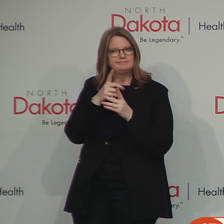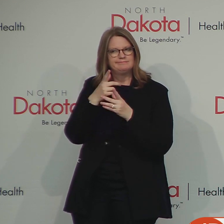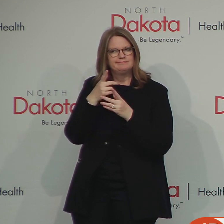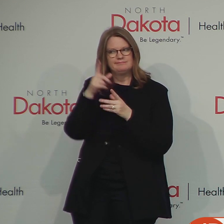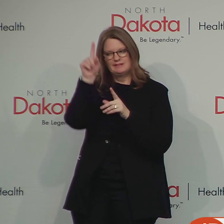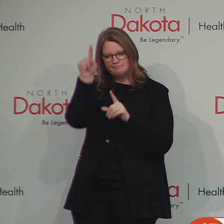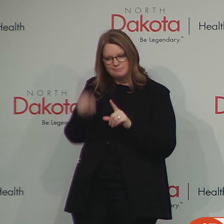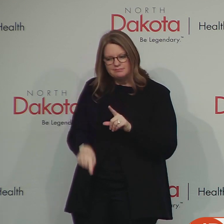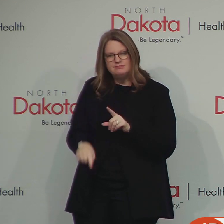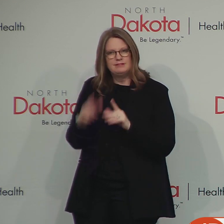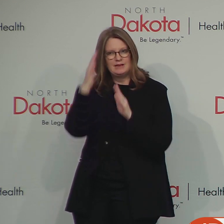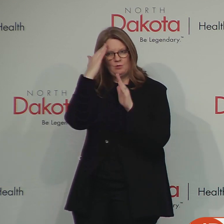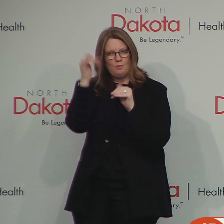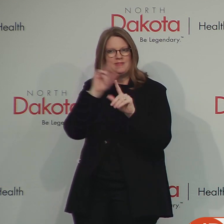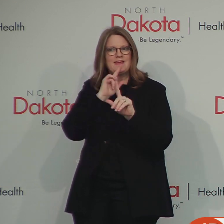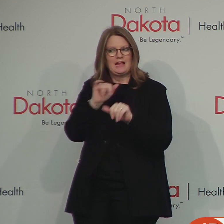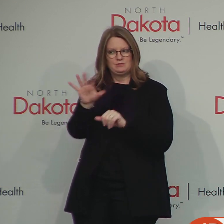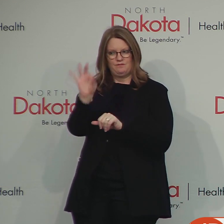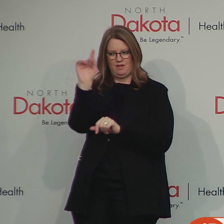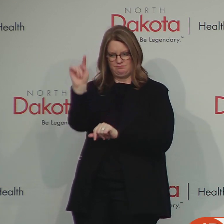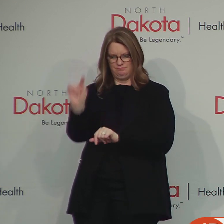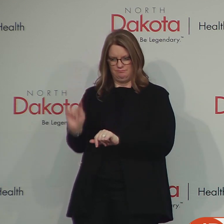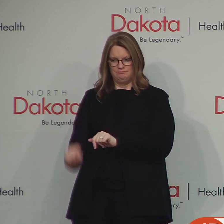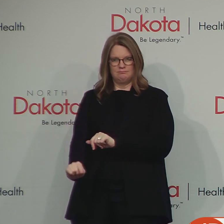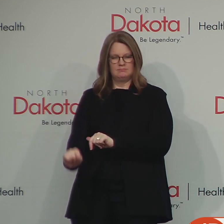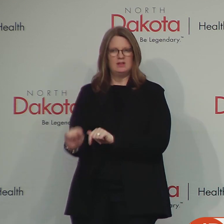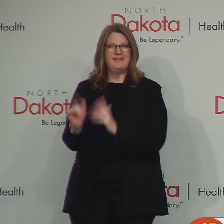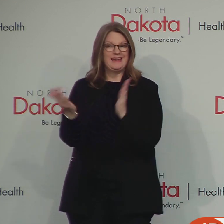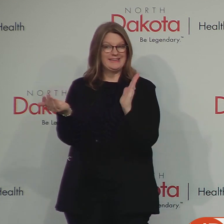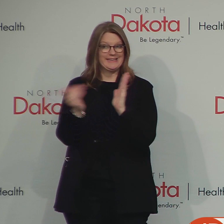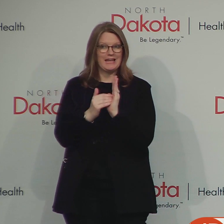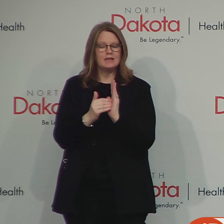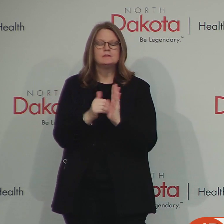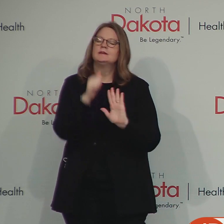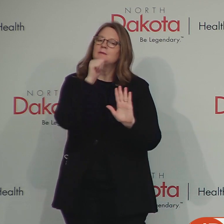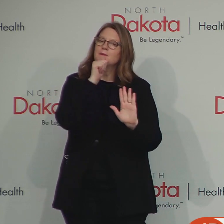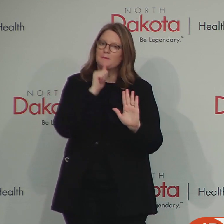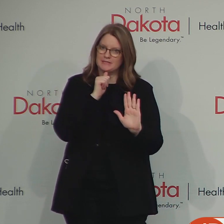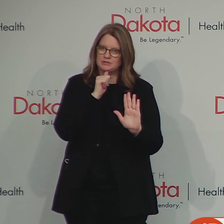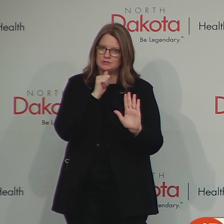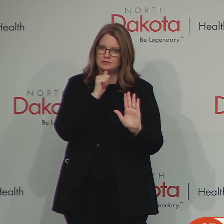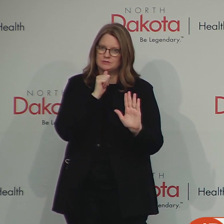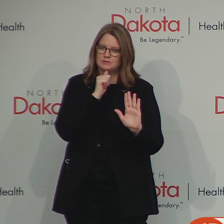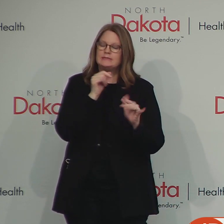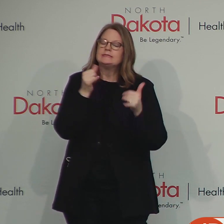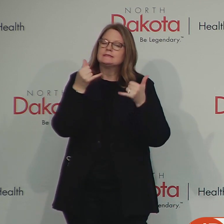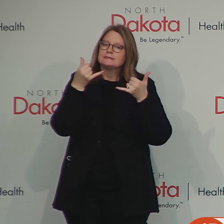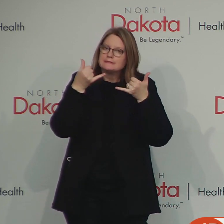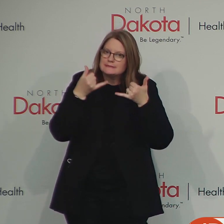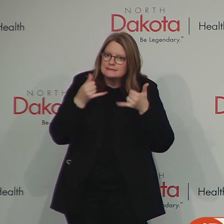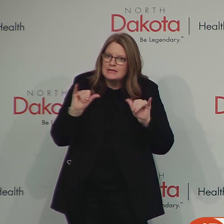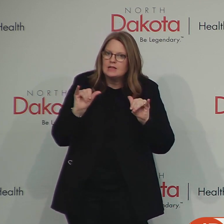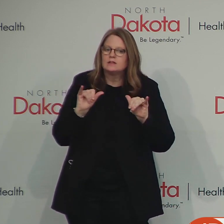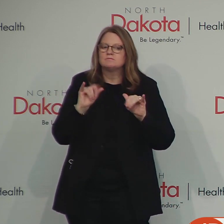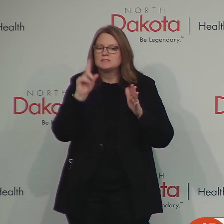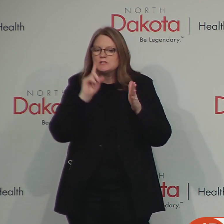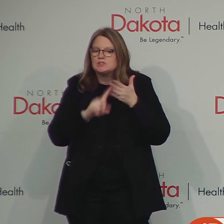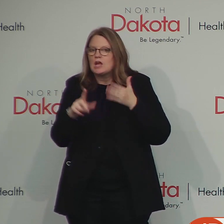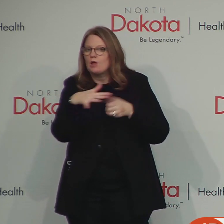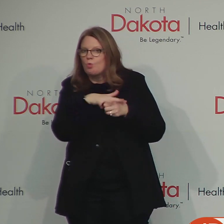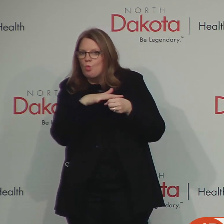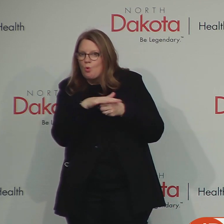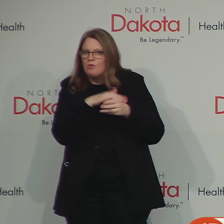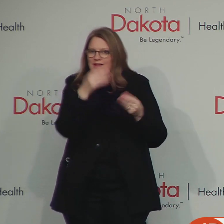on there. And again, I just want to reiterate, be patient, but be vigilant looking at local information and